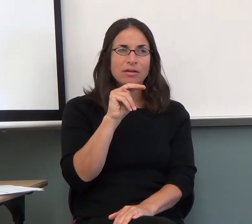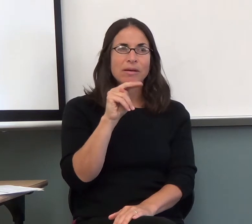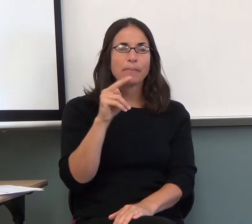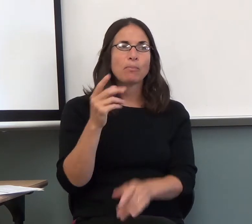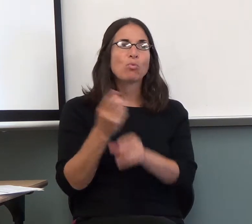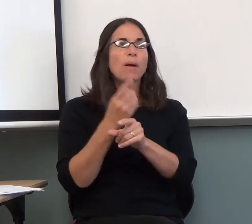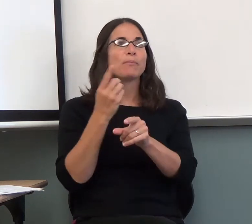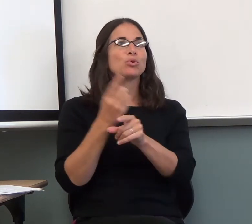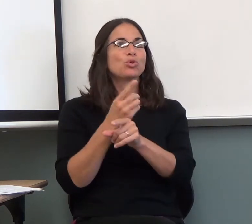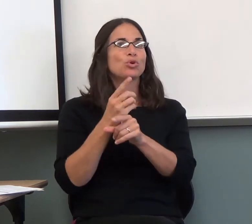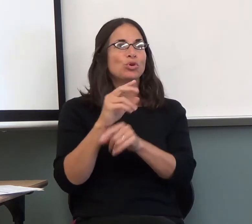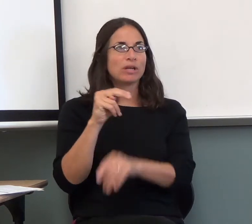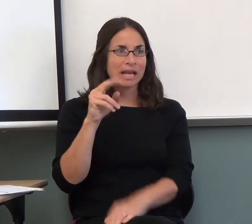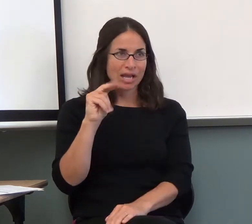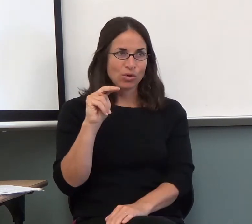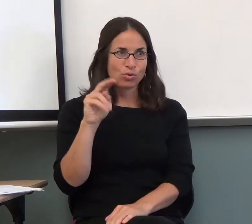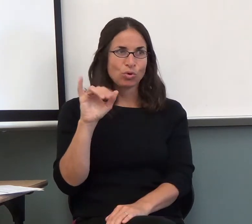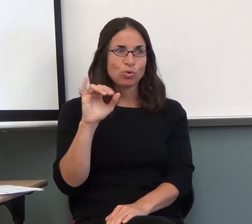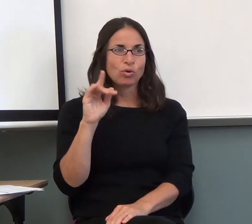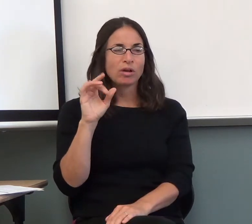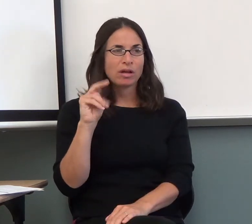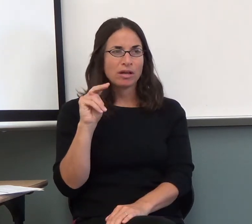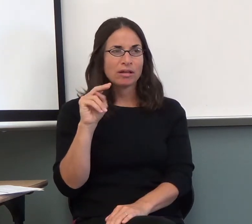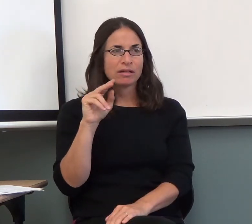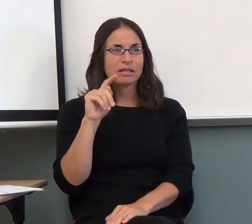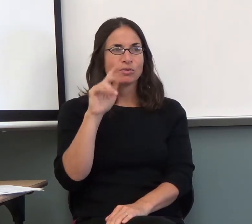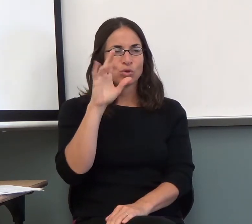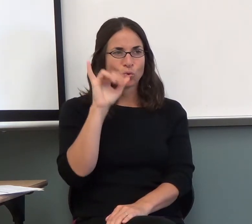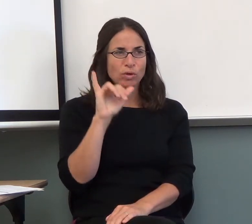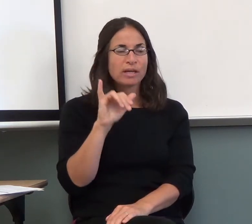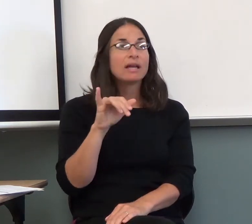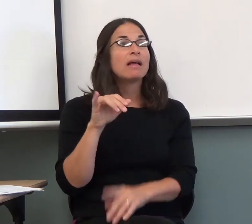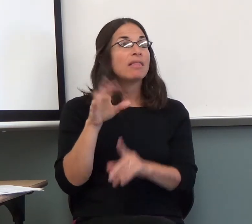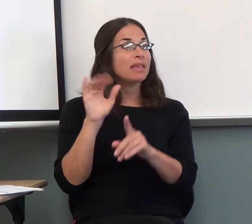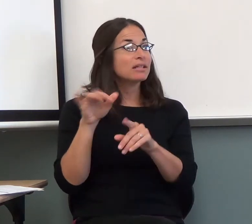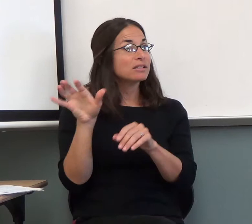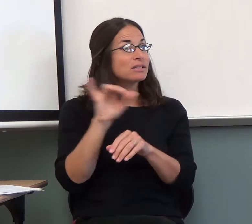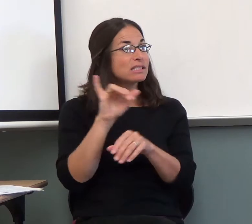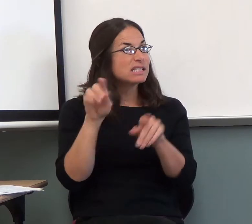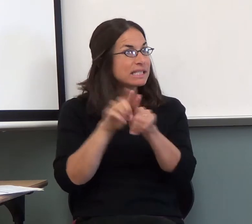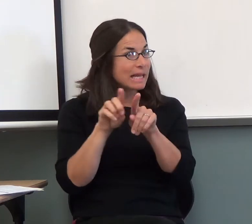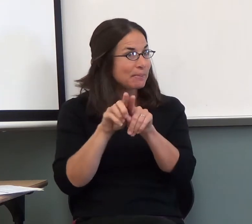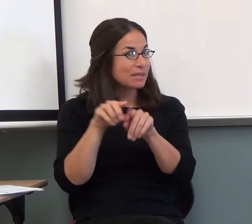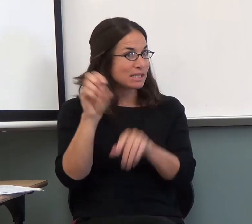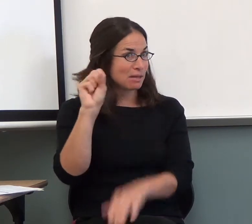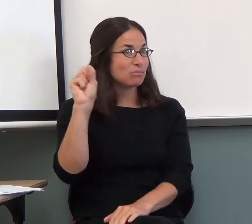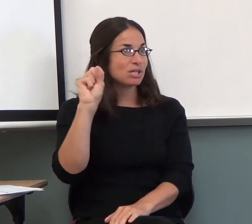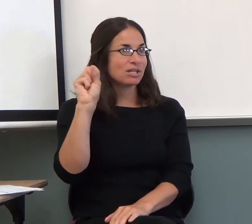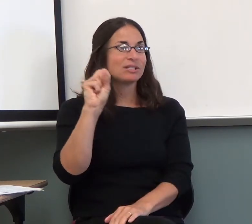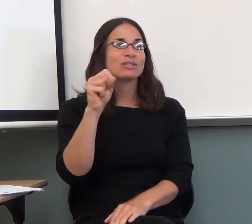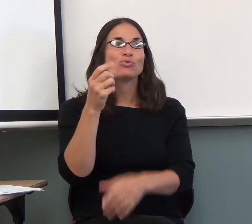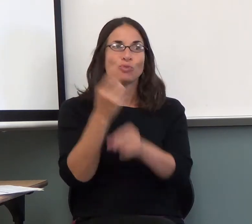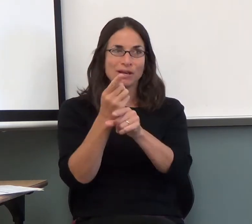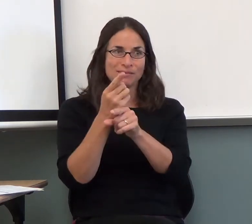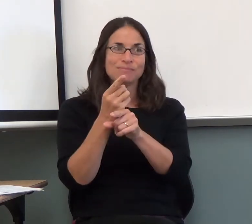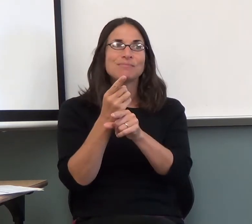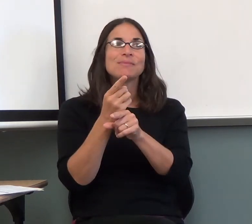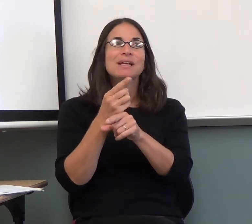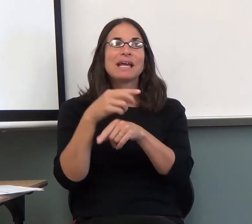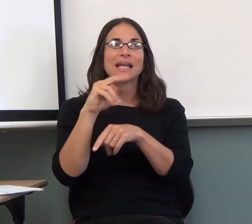then I think it's the subject as well. It is the subject as well. Nice job. And is there another noun in that particular sentence? Canada. Canada